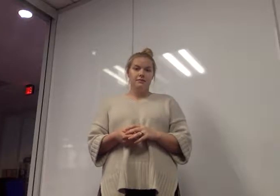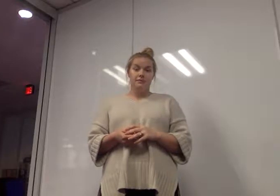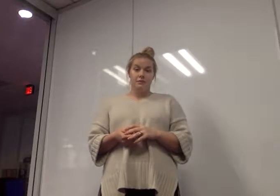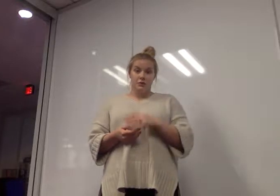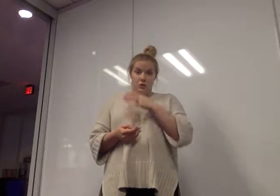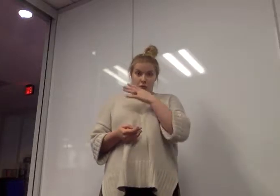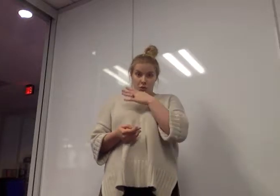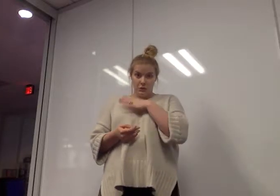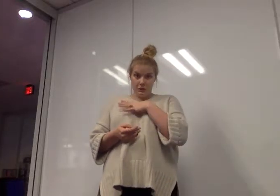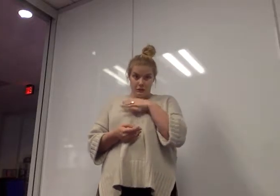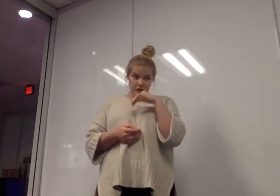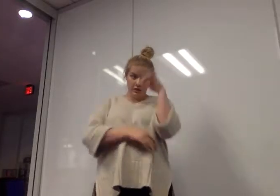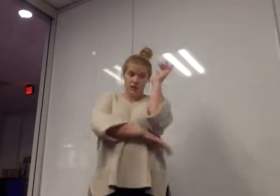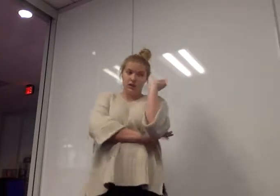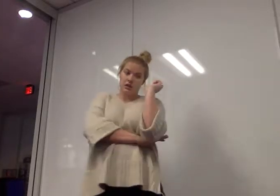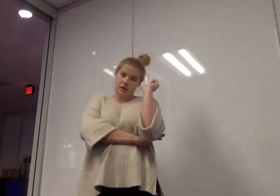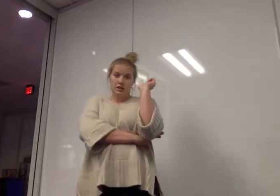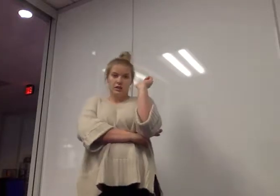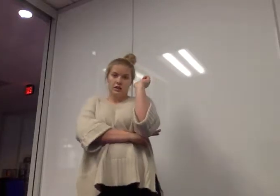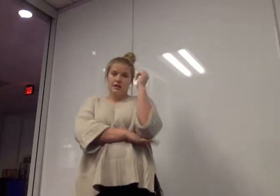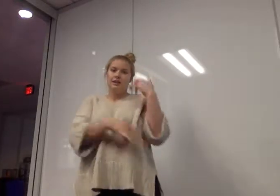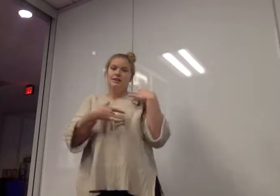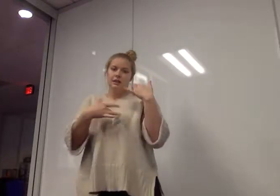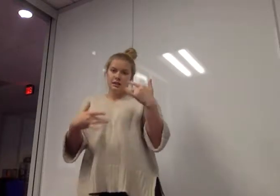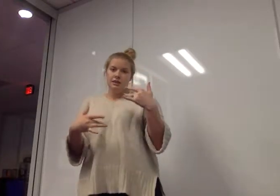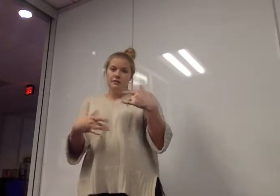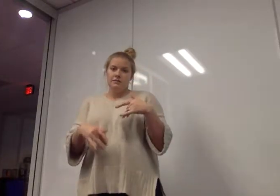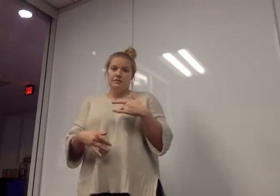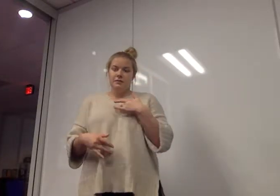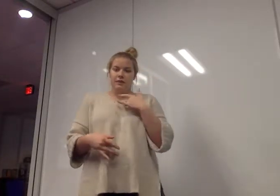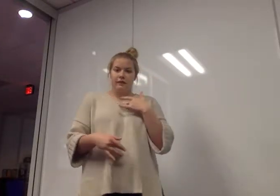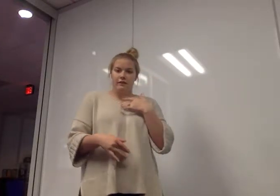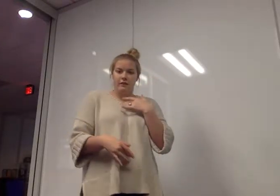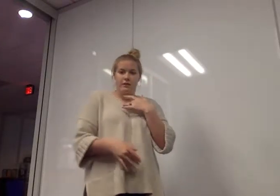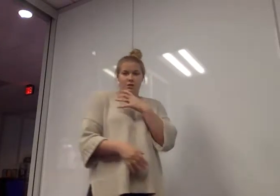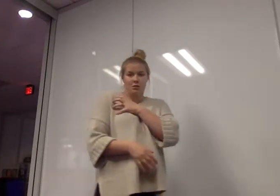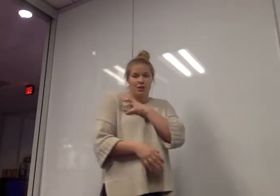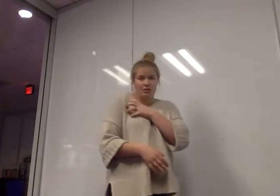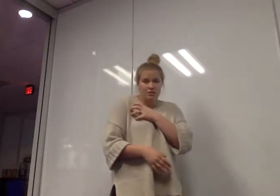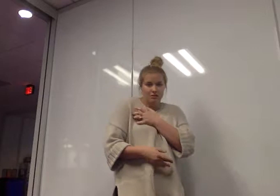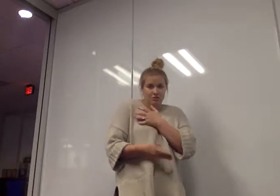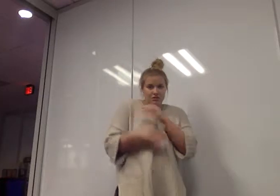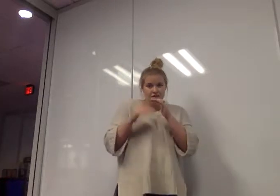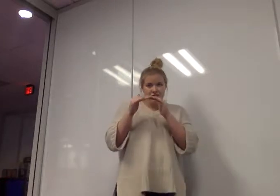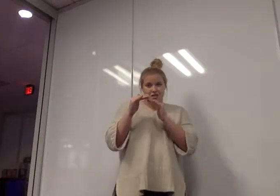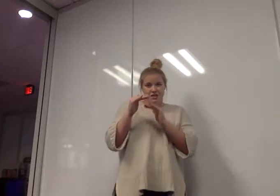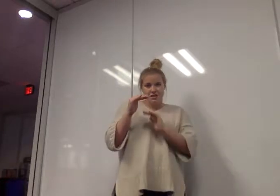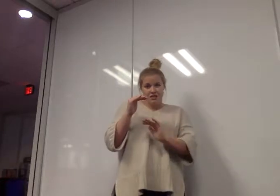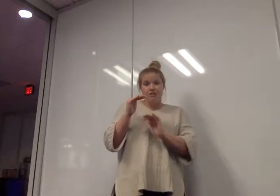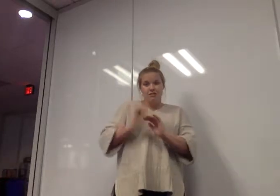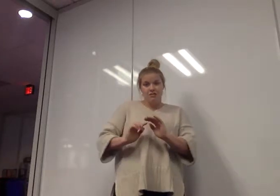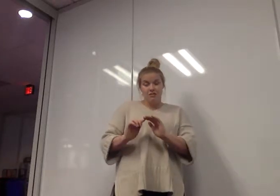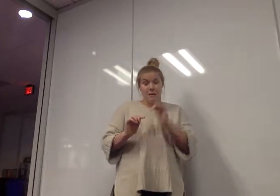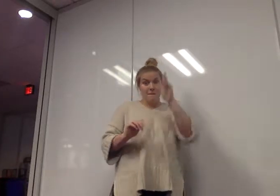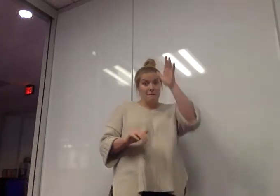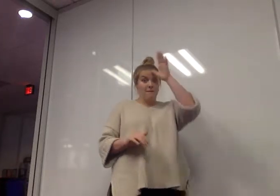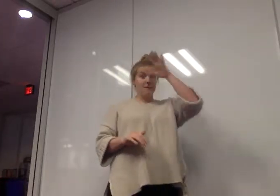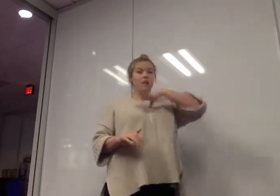do this kind of thing than men. Women feel chronically less powerful than men, so this is not surprising. But the other thing